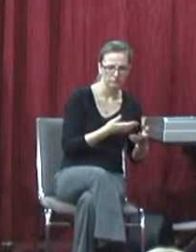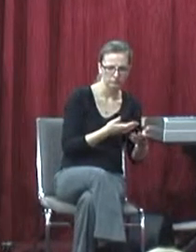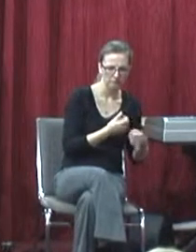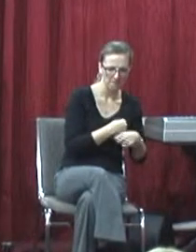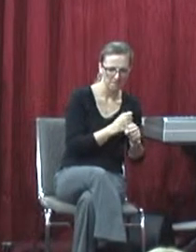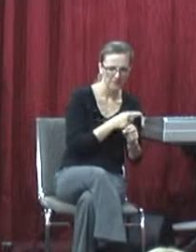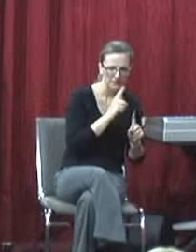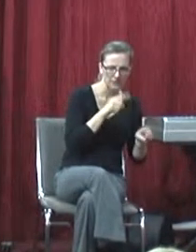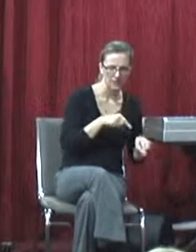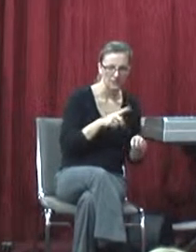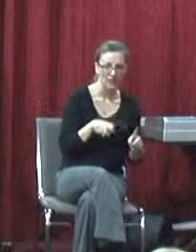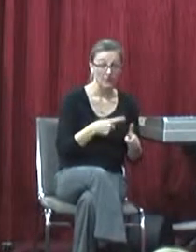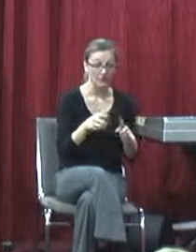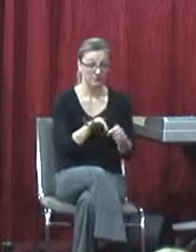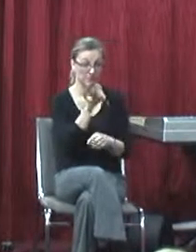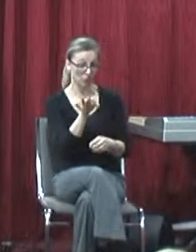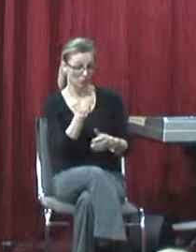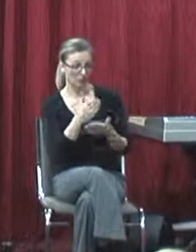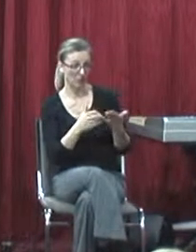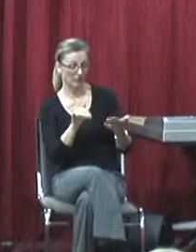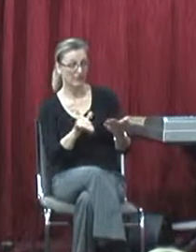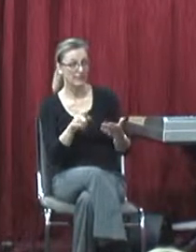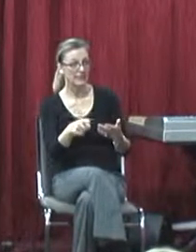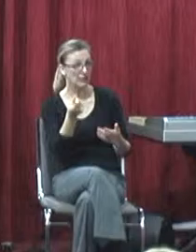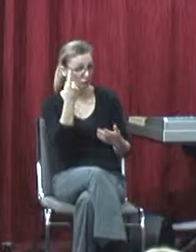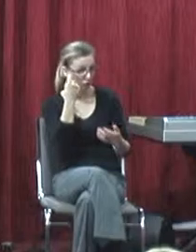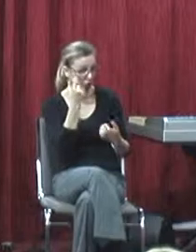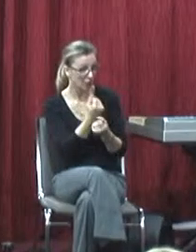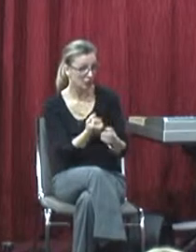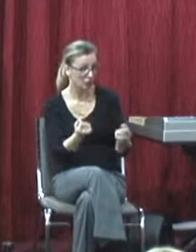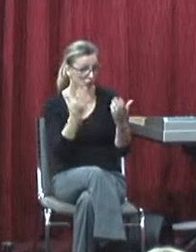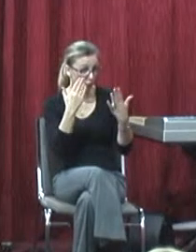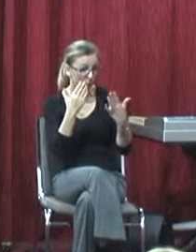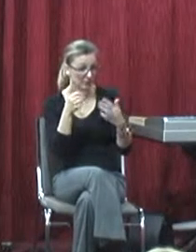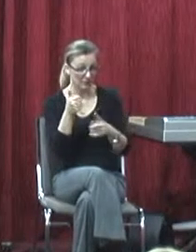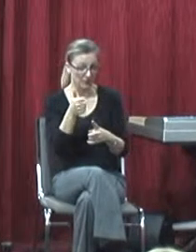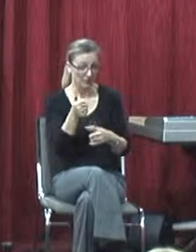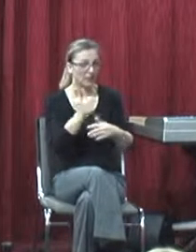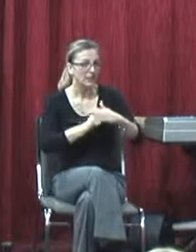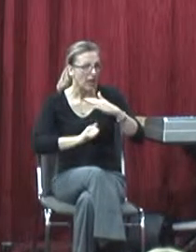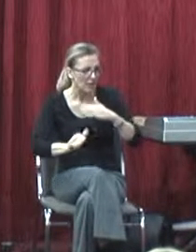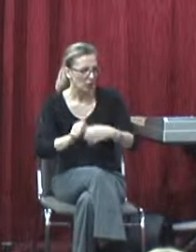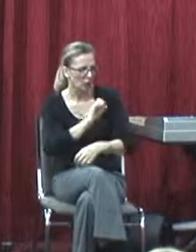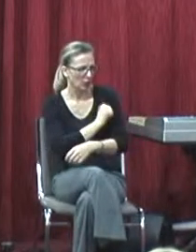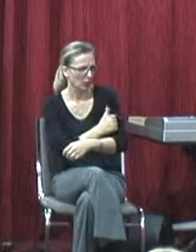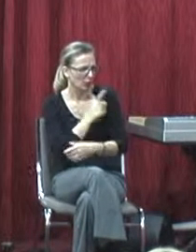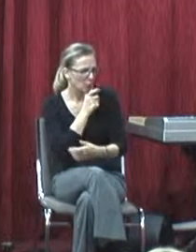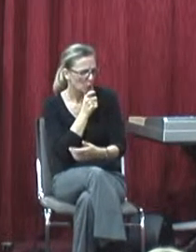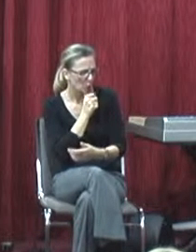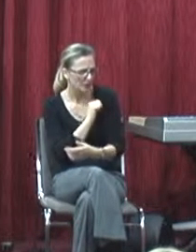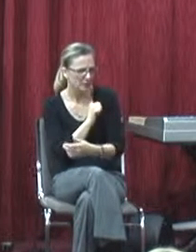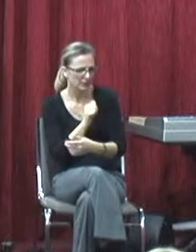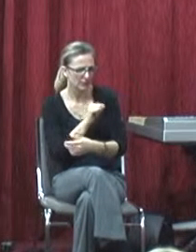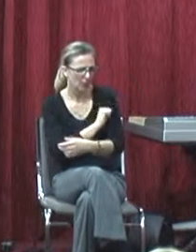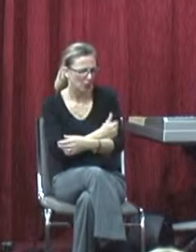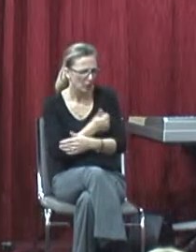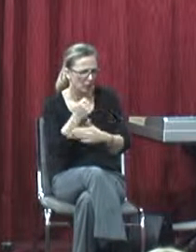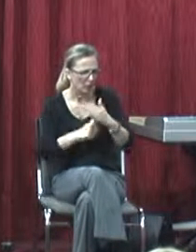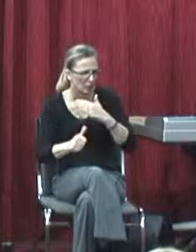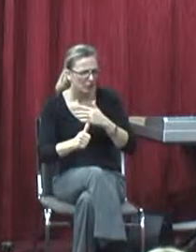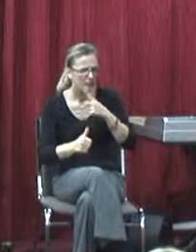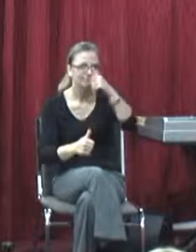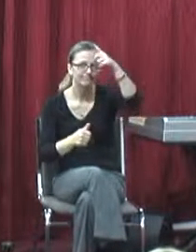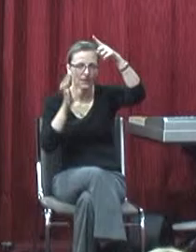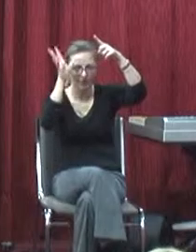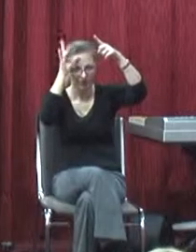spiritual side of this. He understood that Yeshua was under authority. Whose authority was Yeshua under?